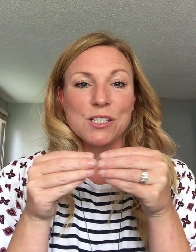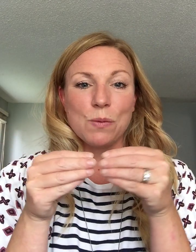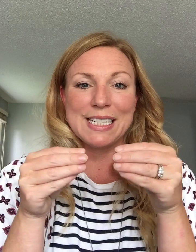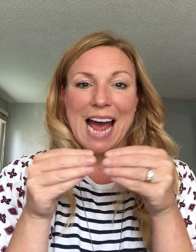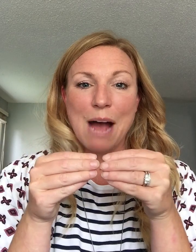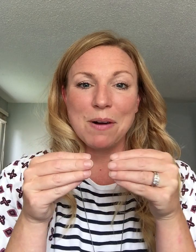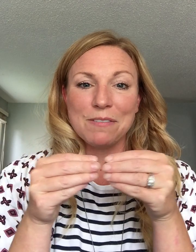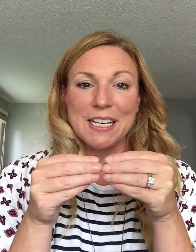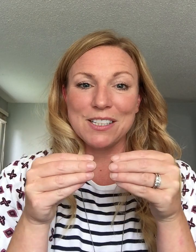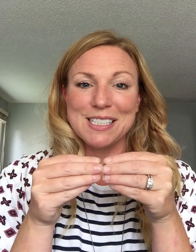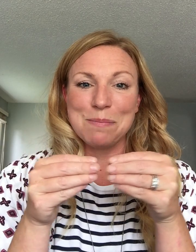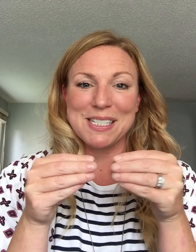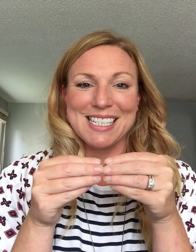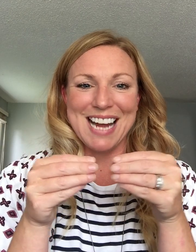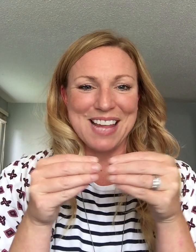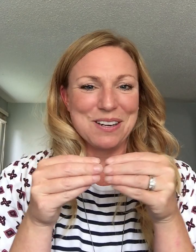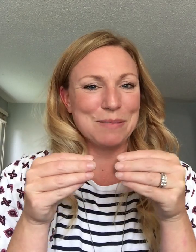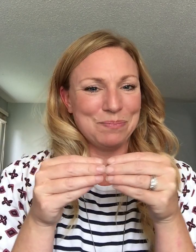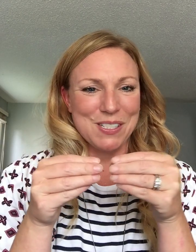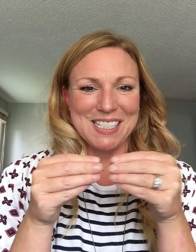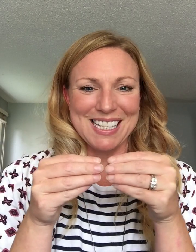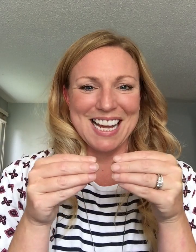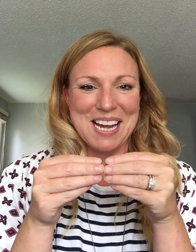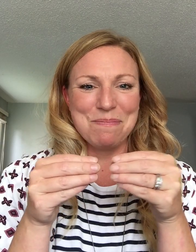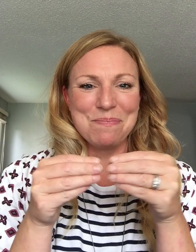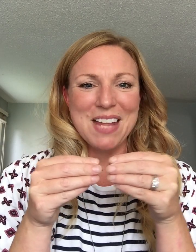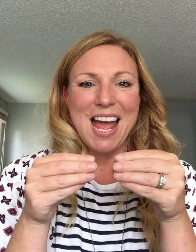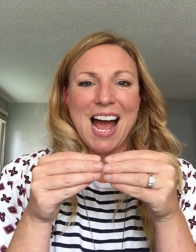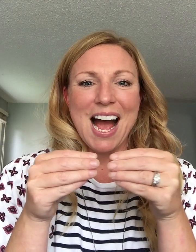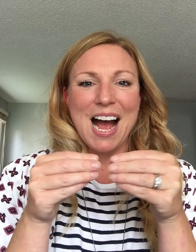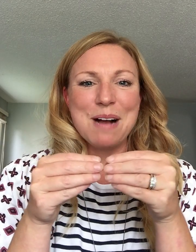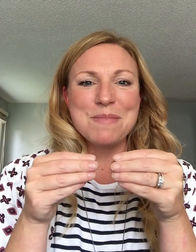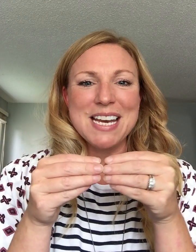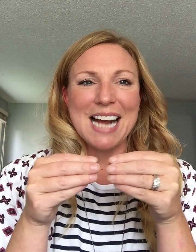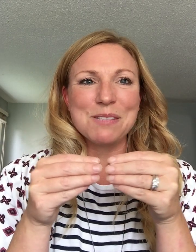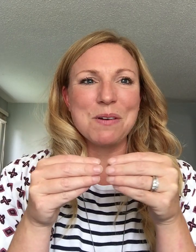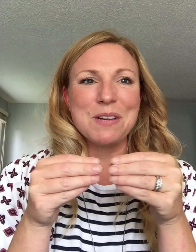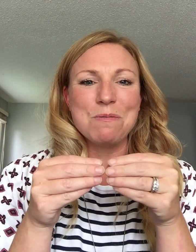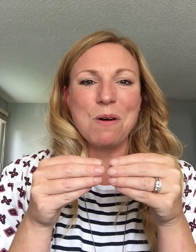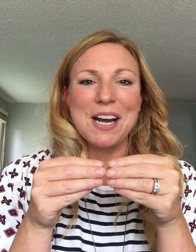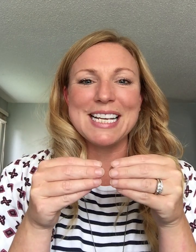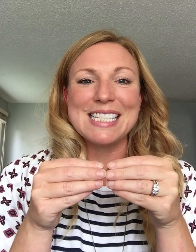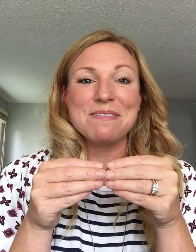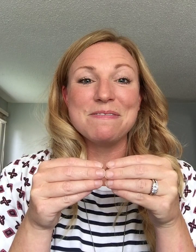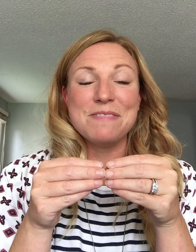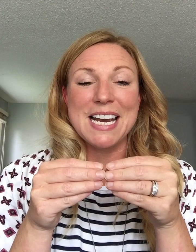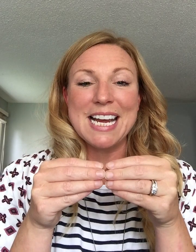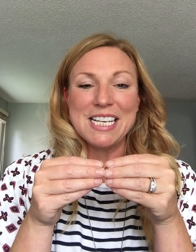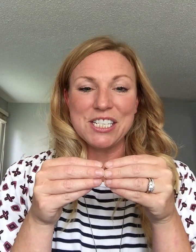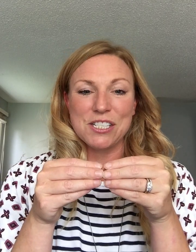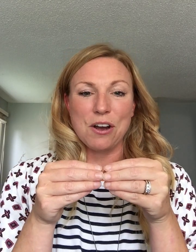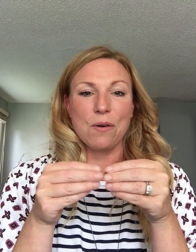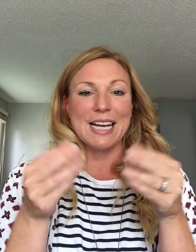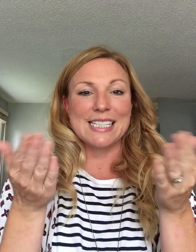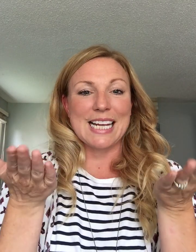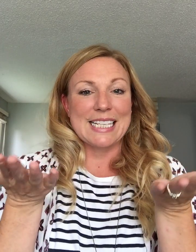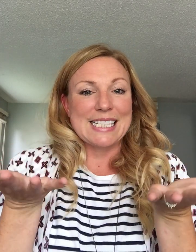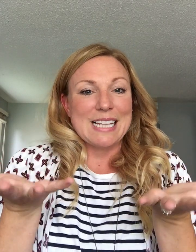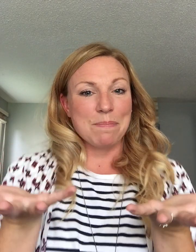we tap our fingertips together, just like that. The next one we want is finish. So it's like something